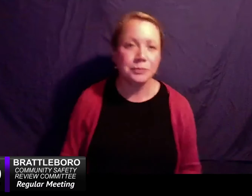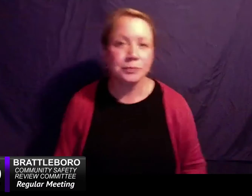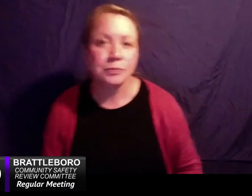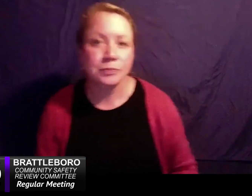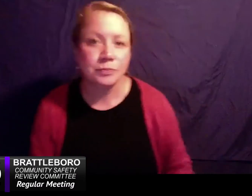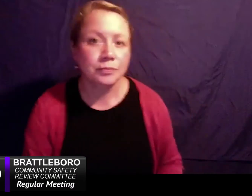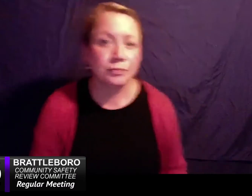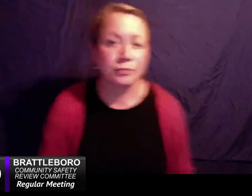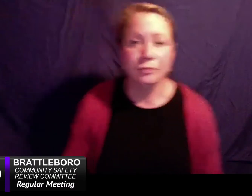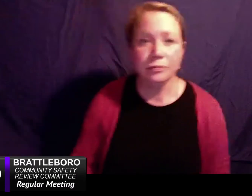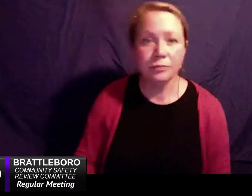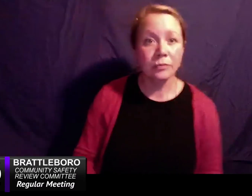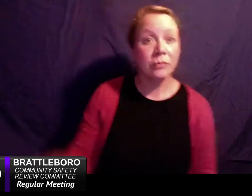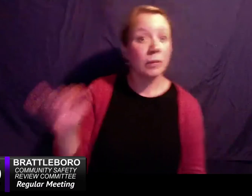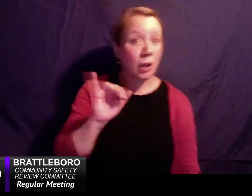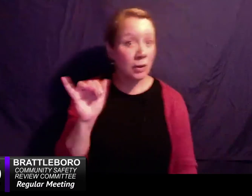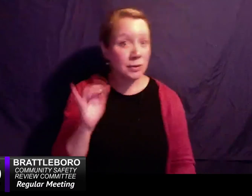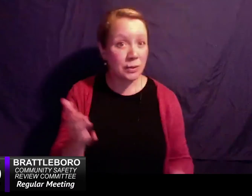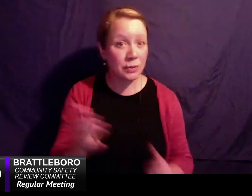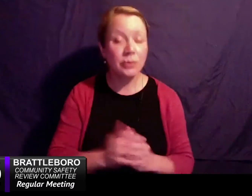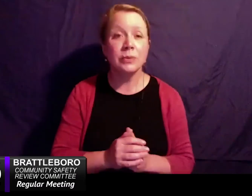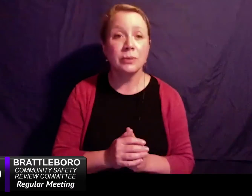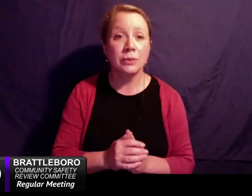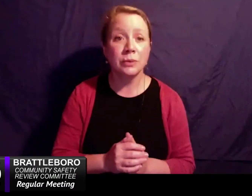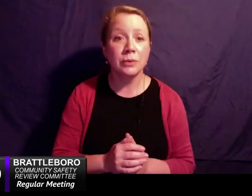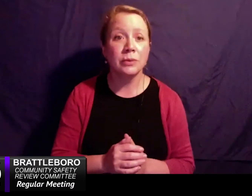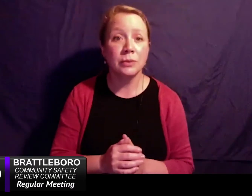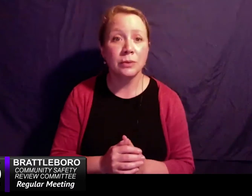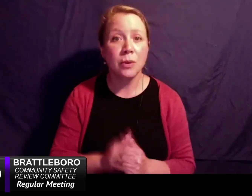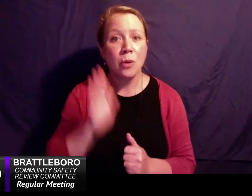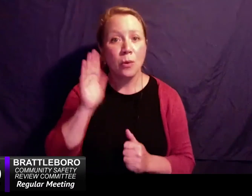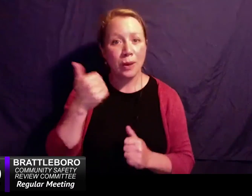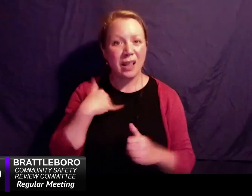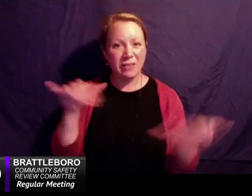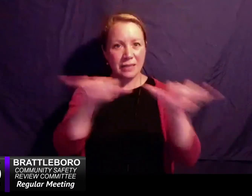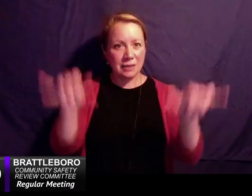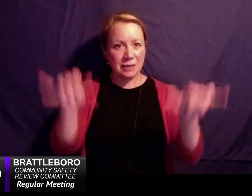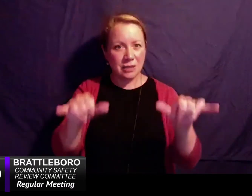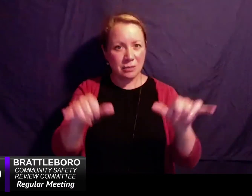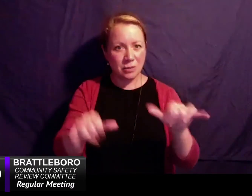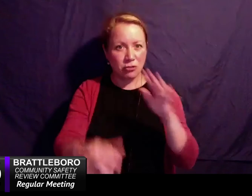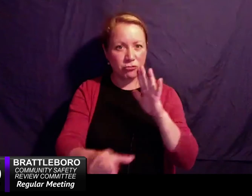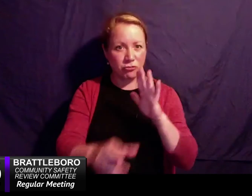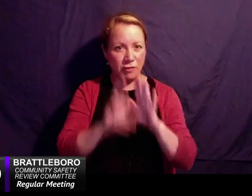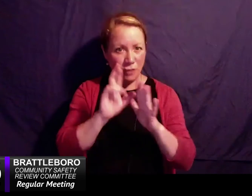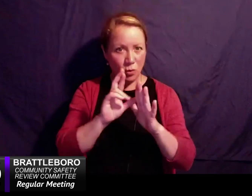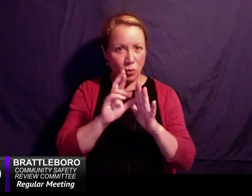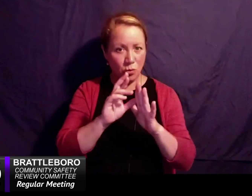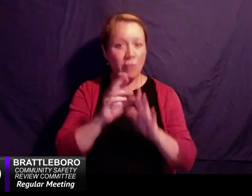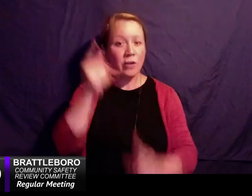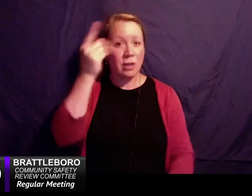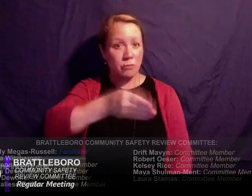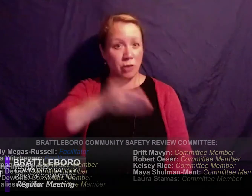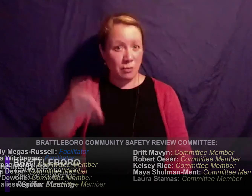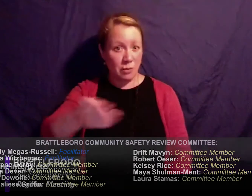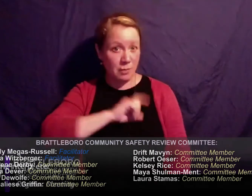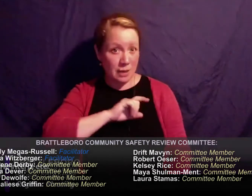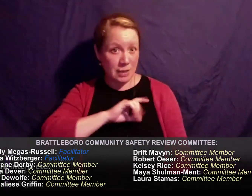And then the other piece of this is that there's going to be a systems review of the Brattleboro Police Department and related